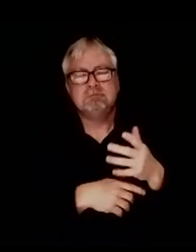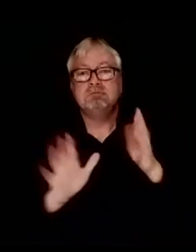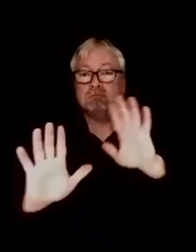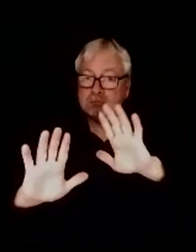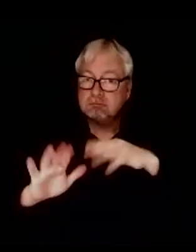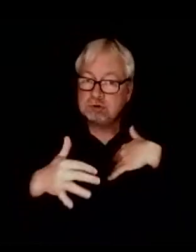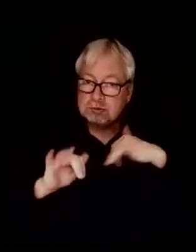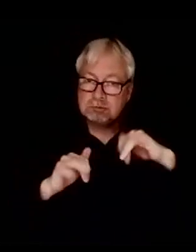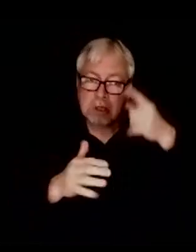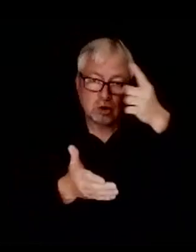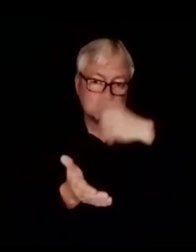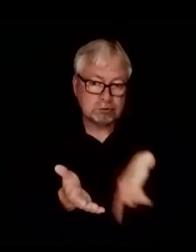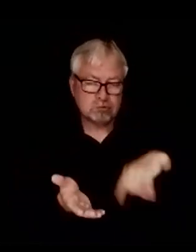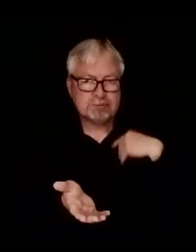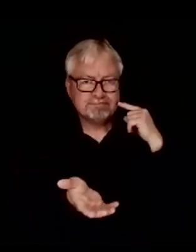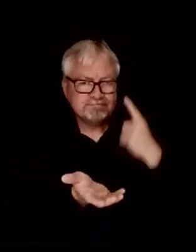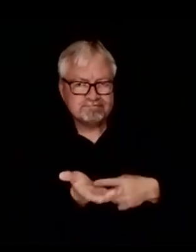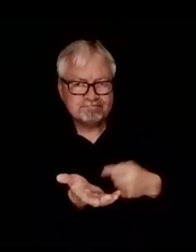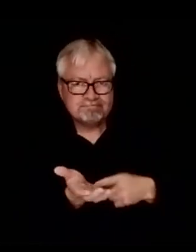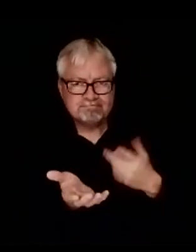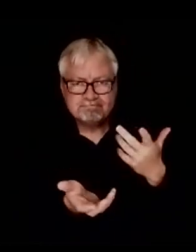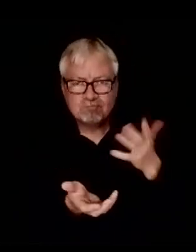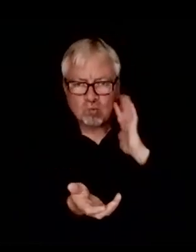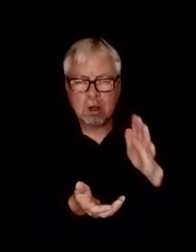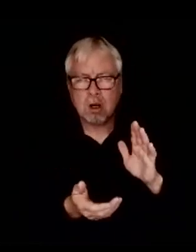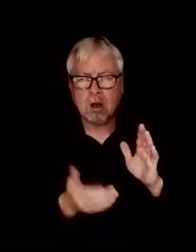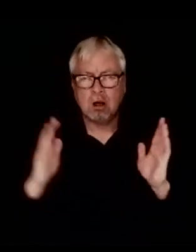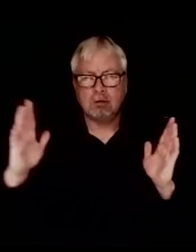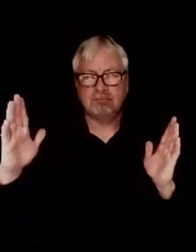72-hour period. Okay, thank you.